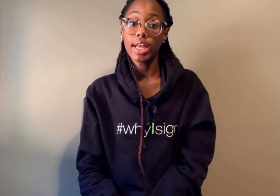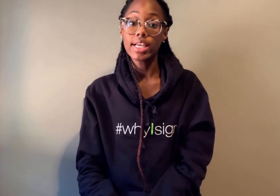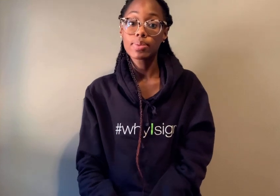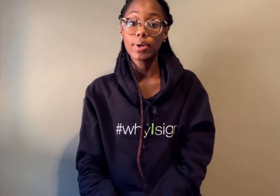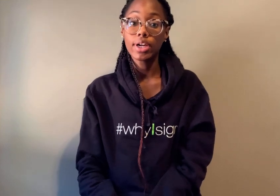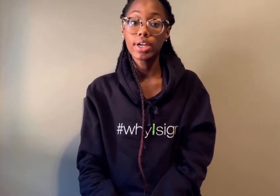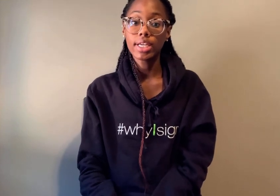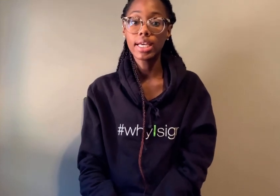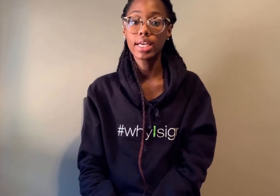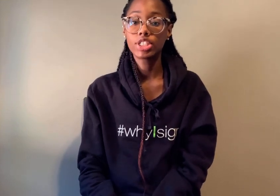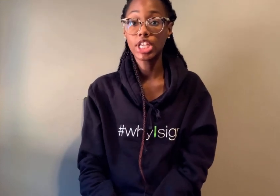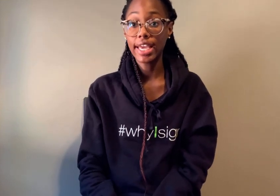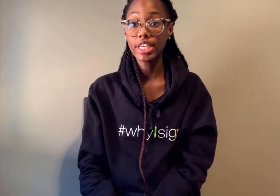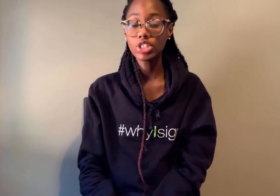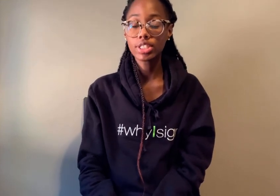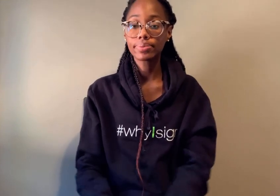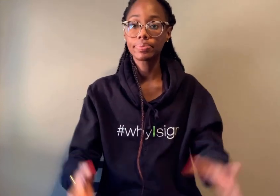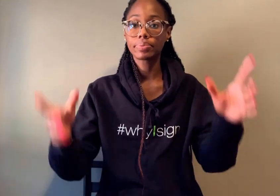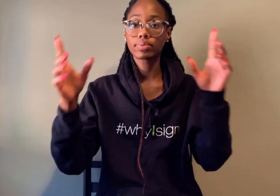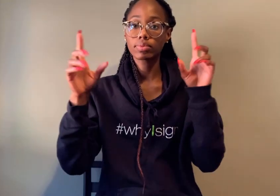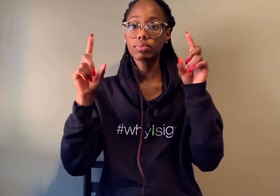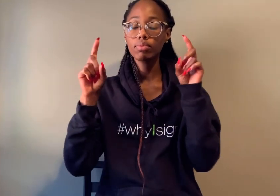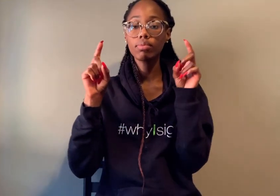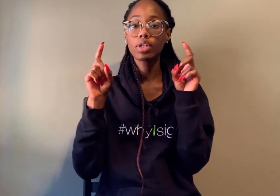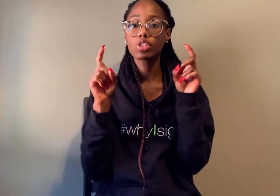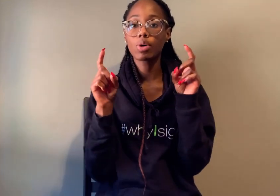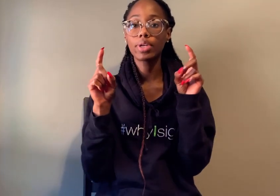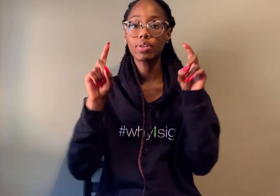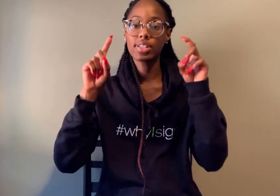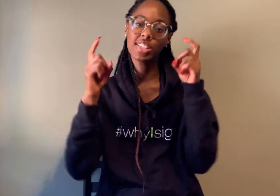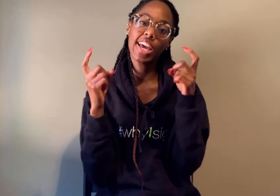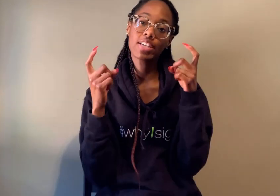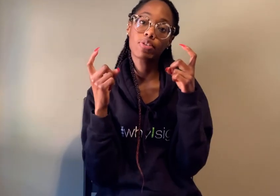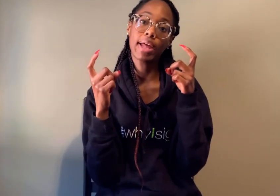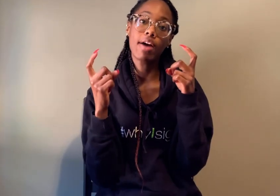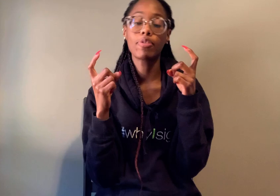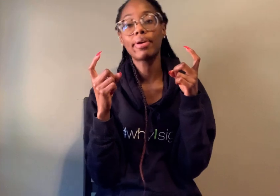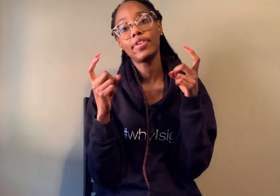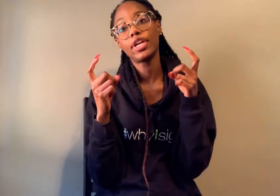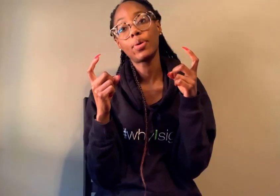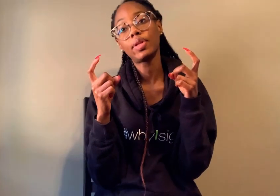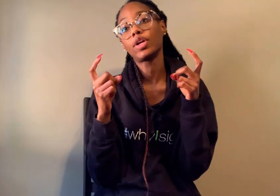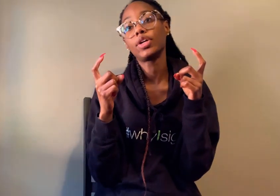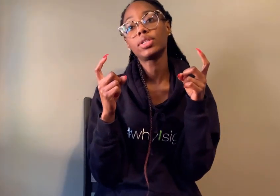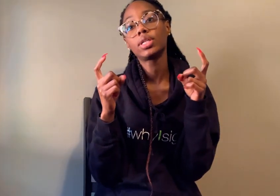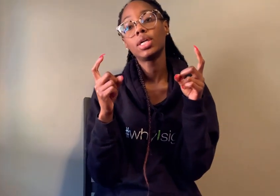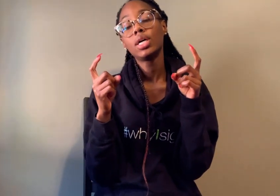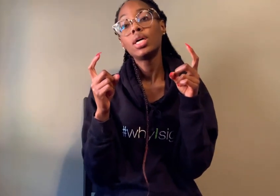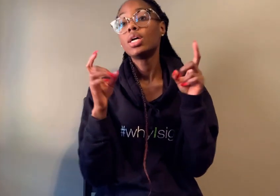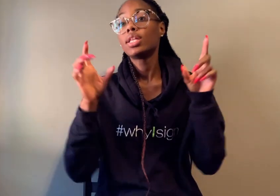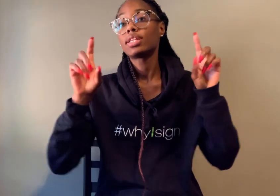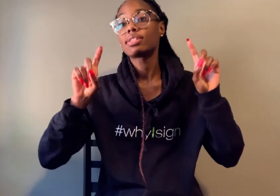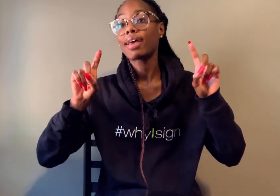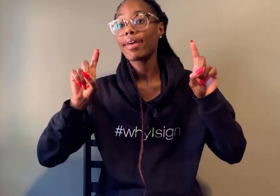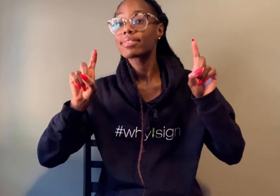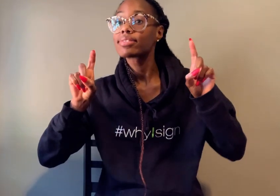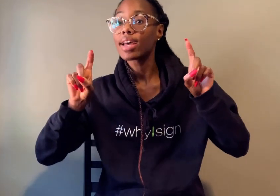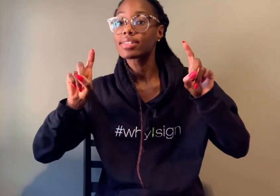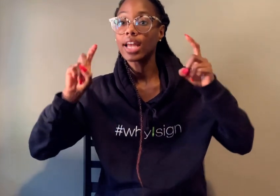Next word, change. So we know this is X from the alphabet video we learned. This is X as an